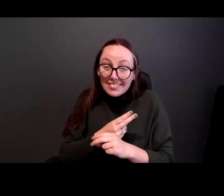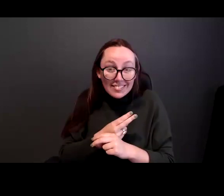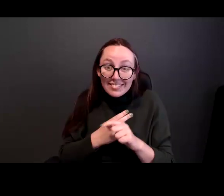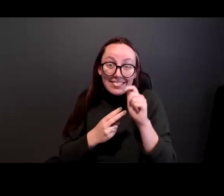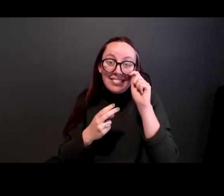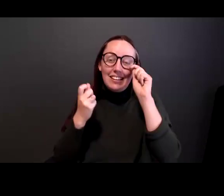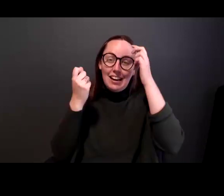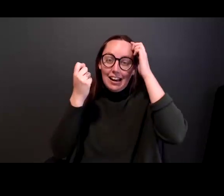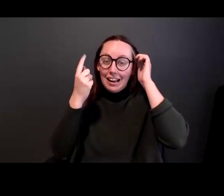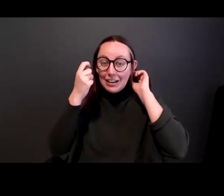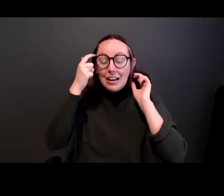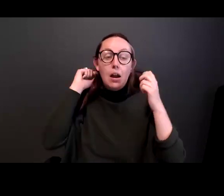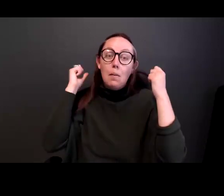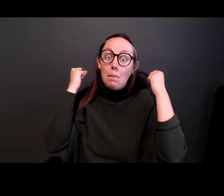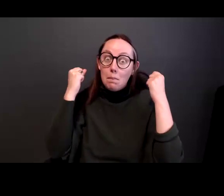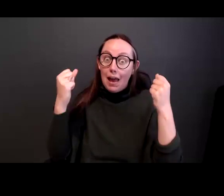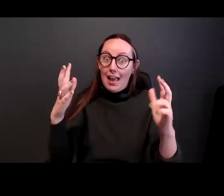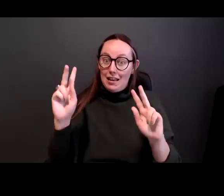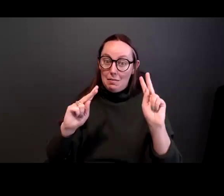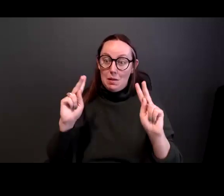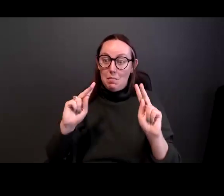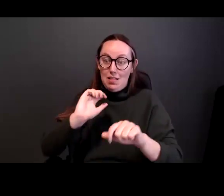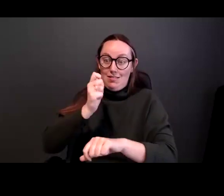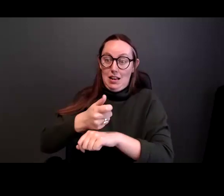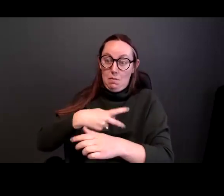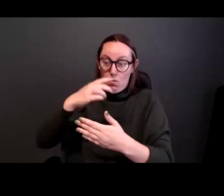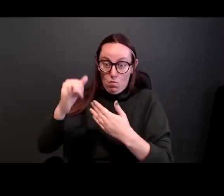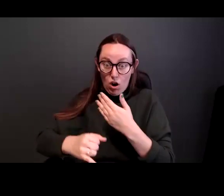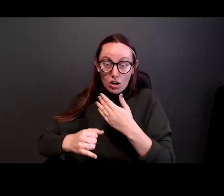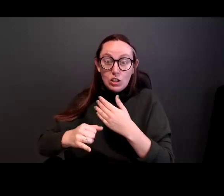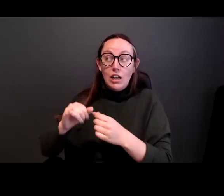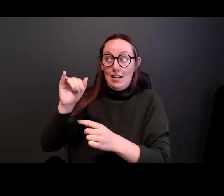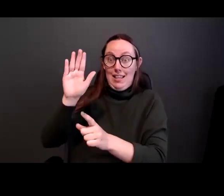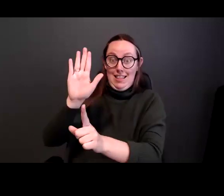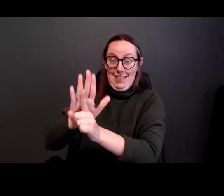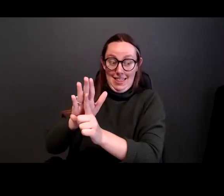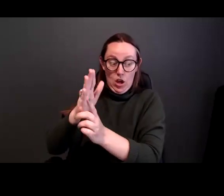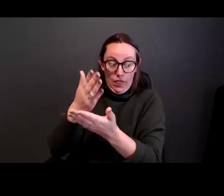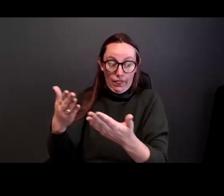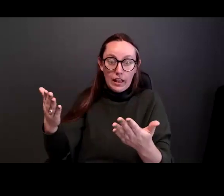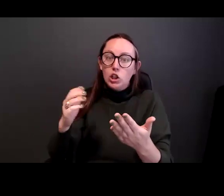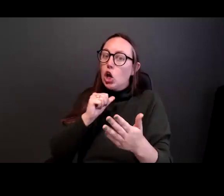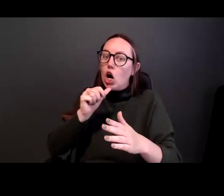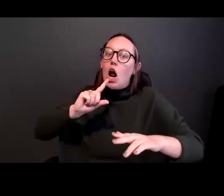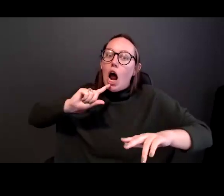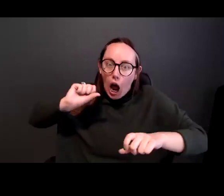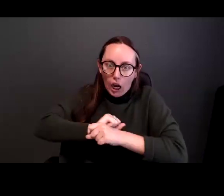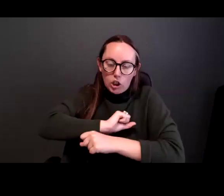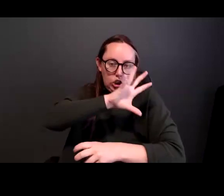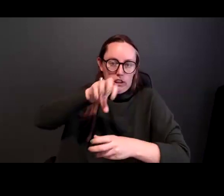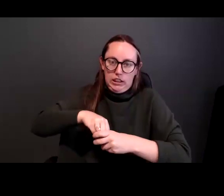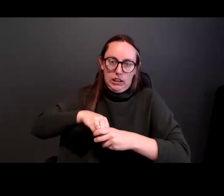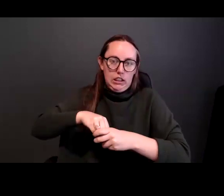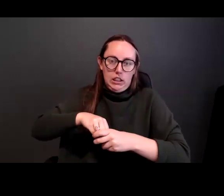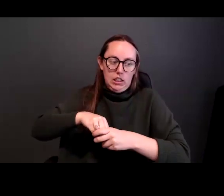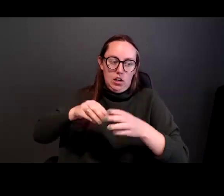use materials that are not in the public domain, or that do have restrictions, and they still use them. And so you want to make sure